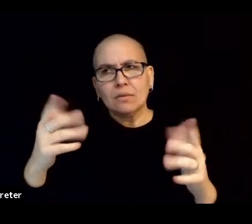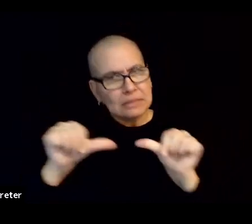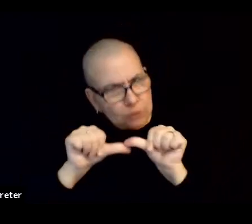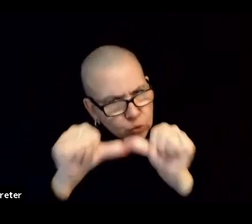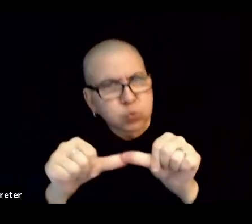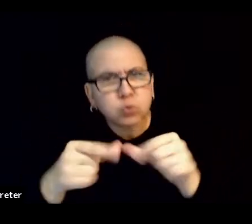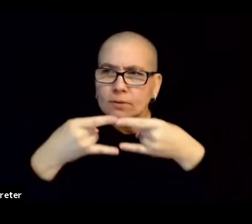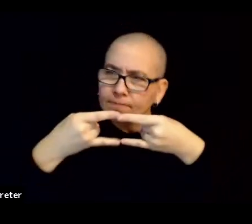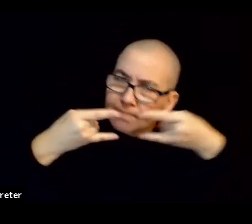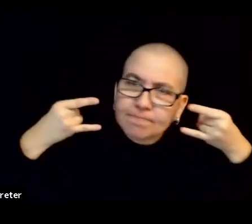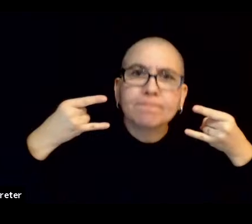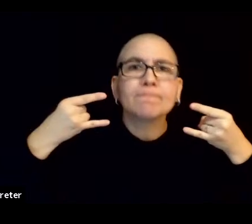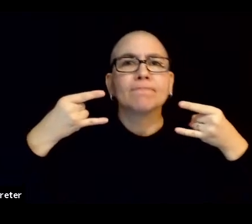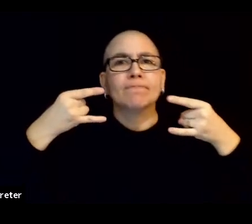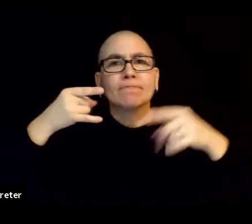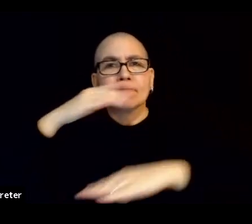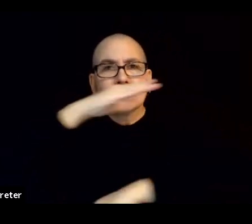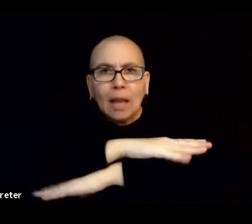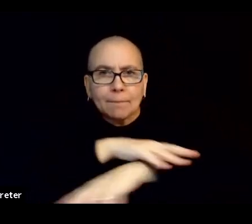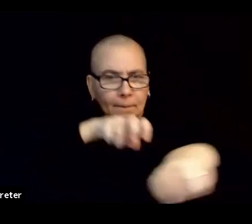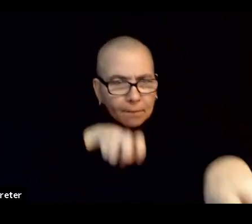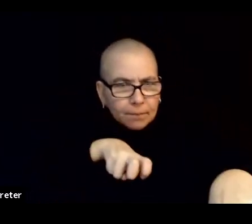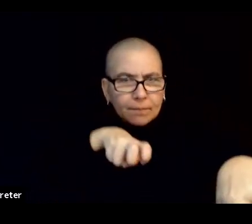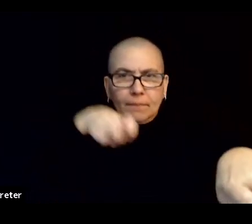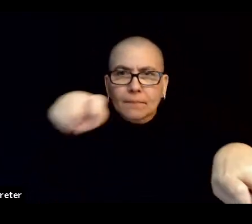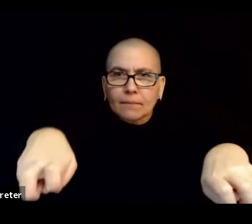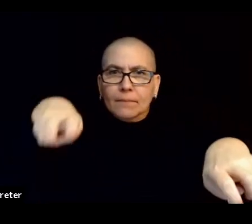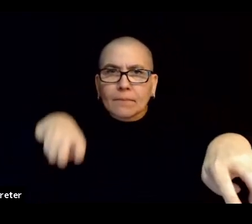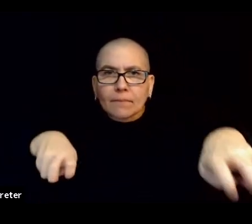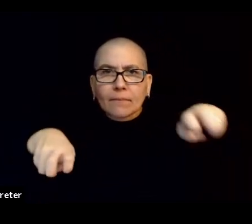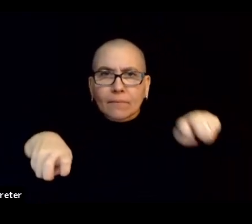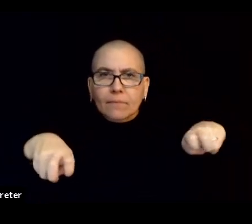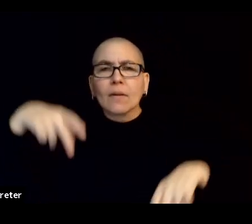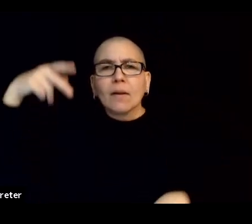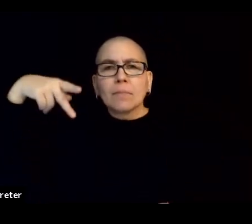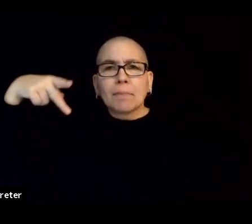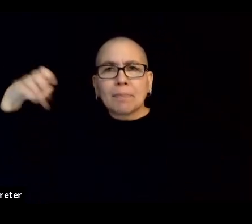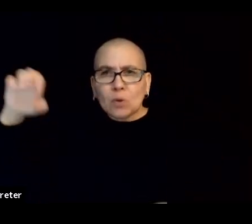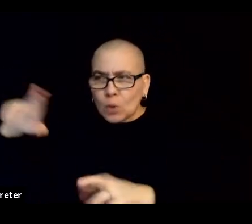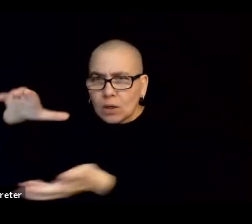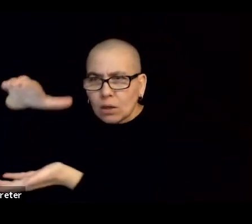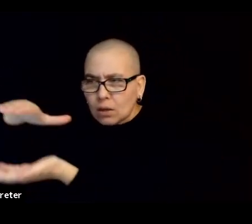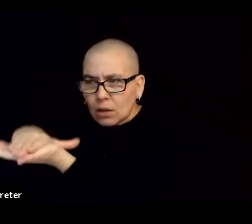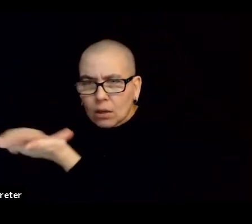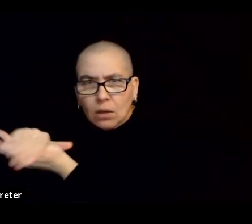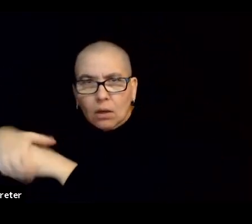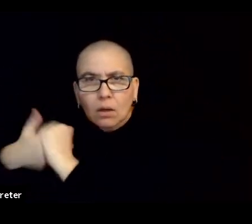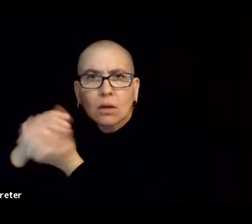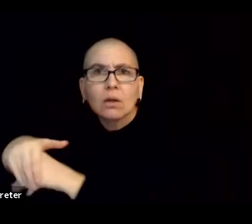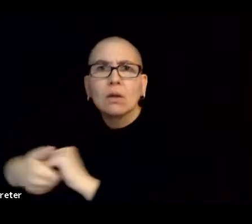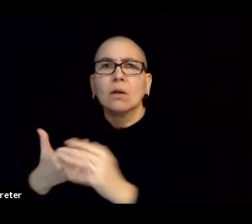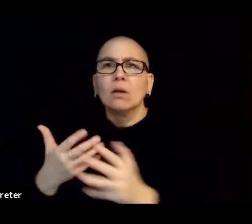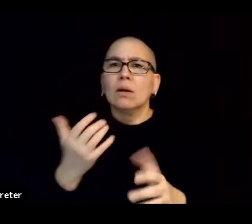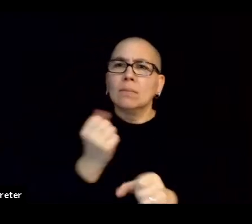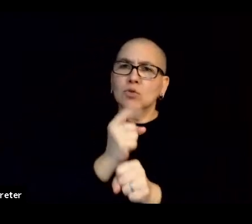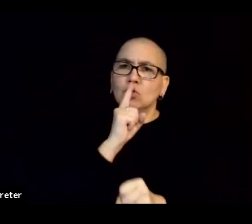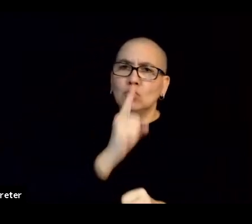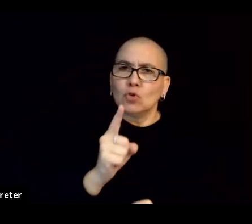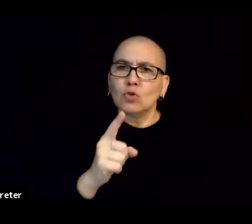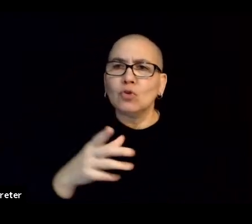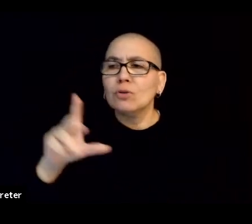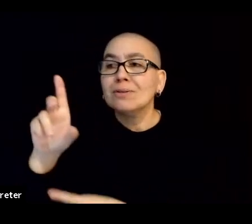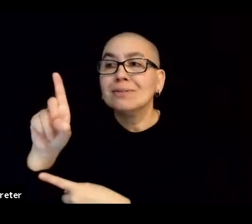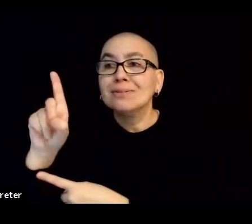a reduced risk, not zero, but a reduced risk of transmission, and the new data coming out, especially around K-5, which we